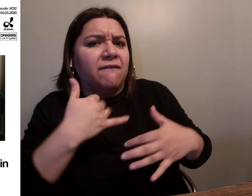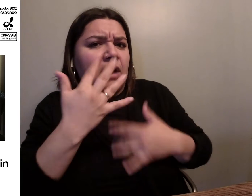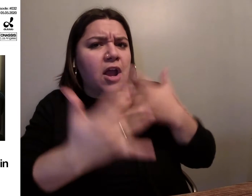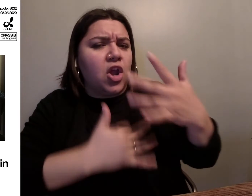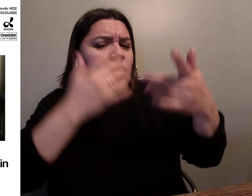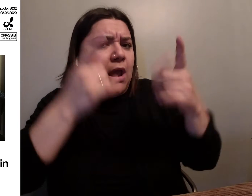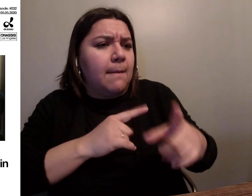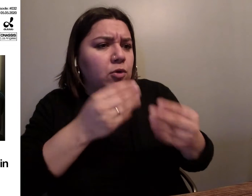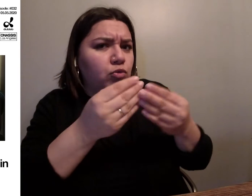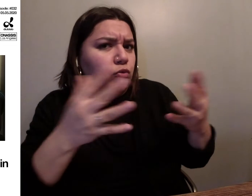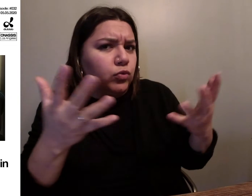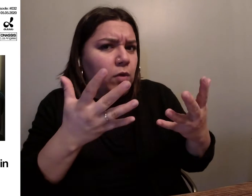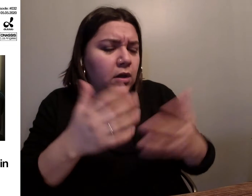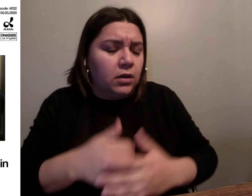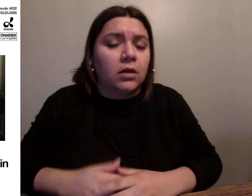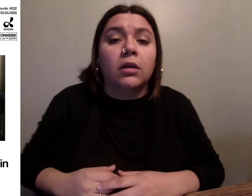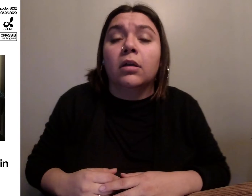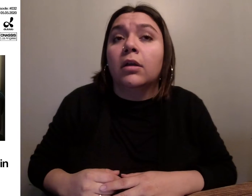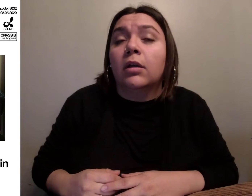Paul, we lost everything.